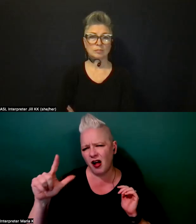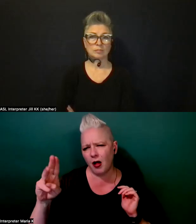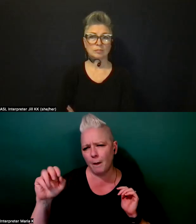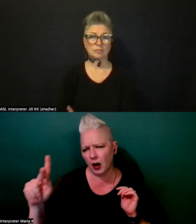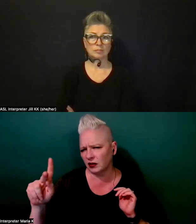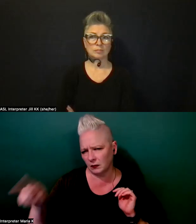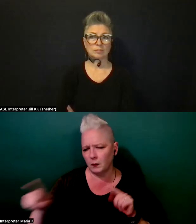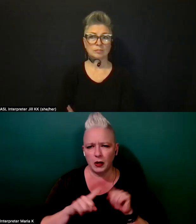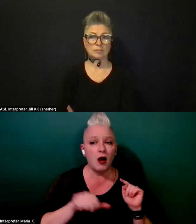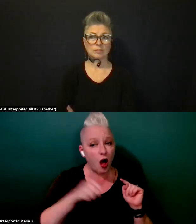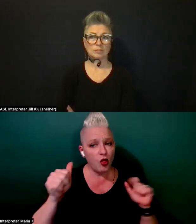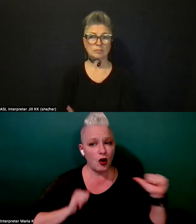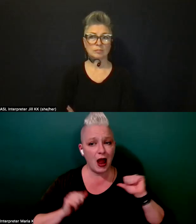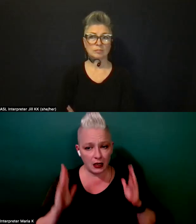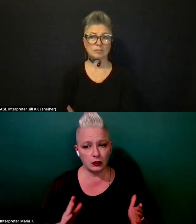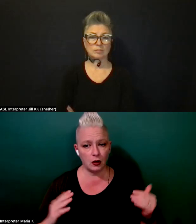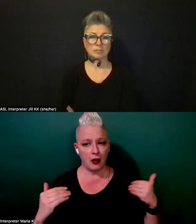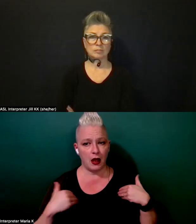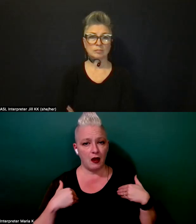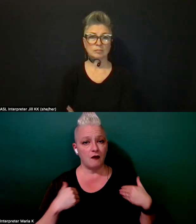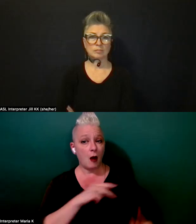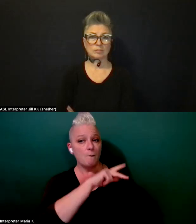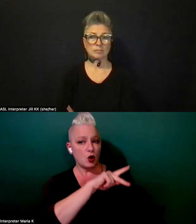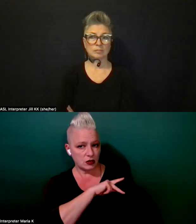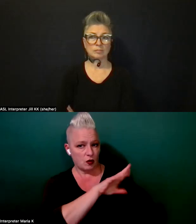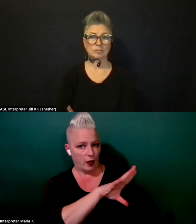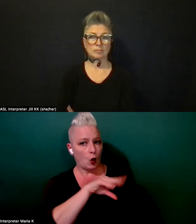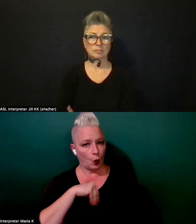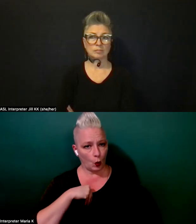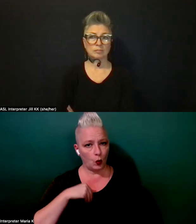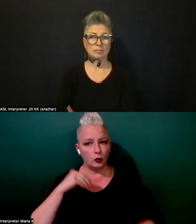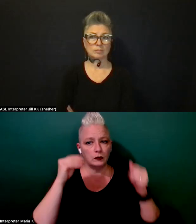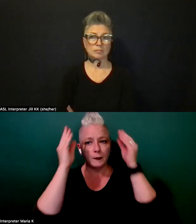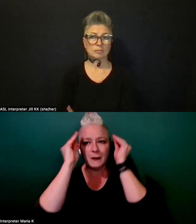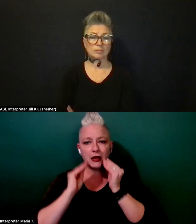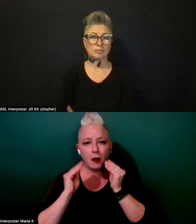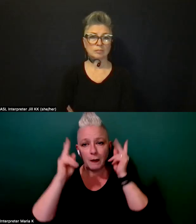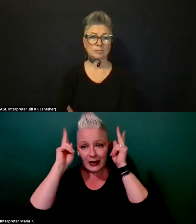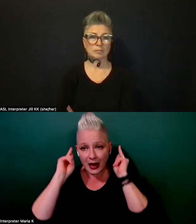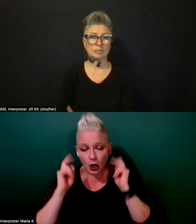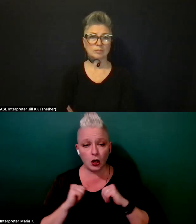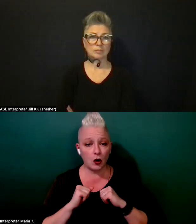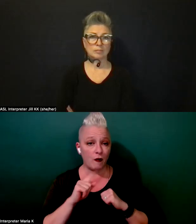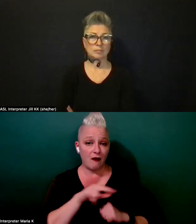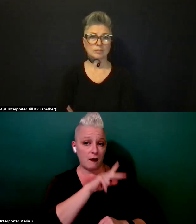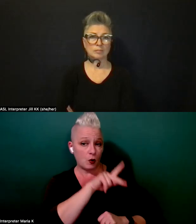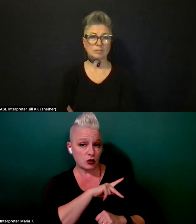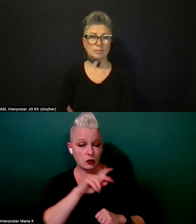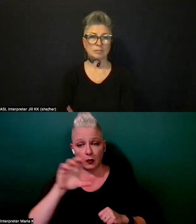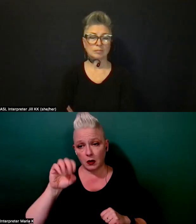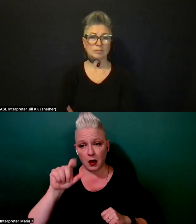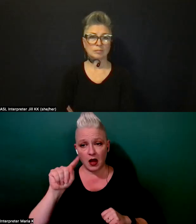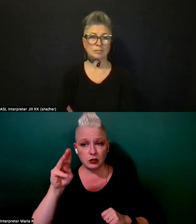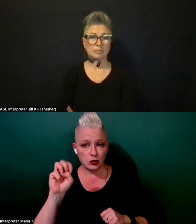some actors have personal hair and makeup, so like that affects things, or they'll have a personal costumer, somebody that they're